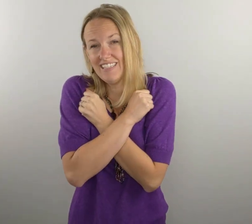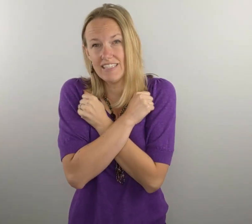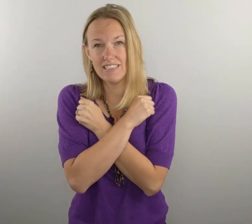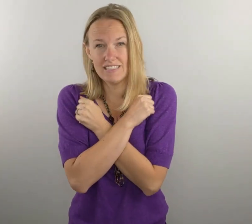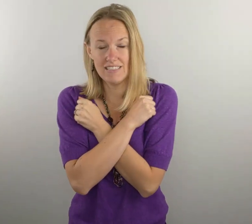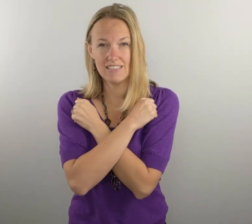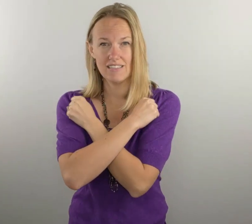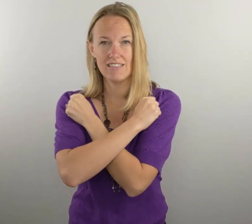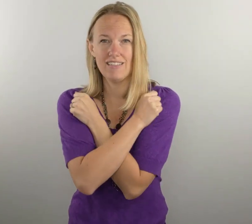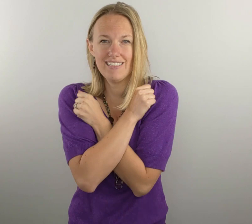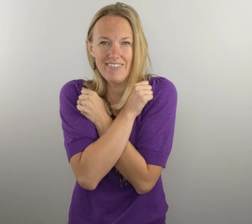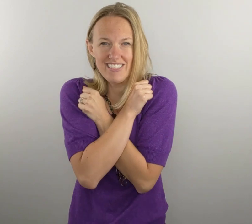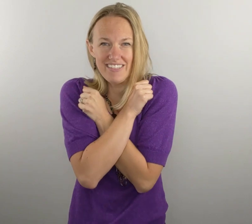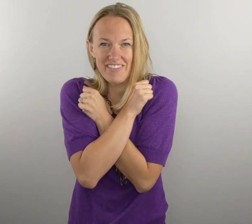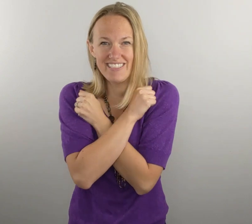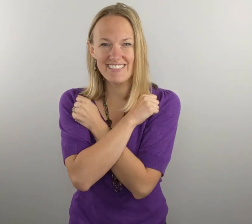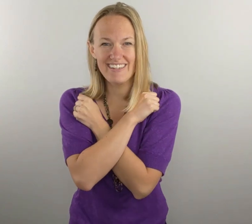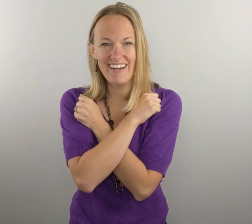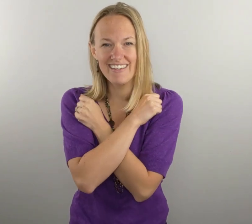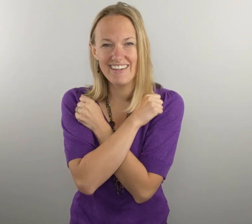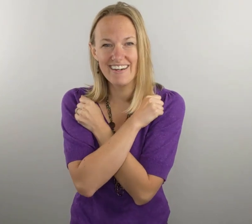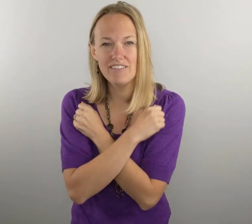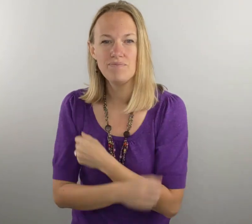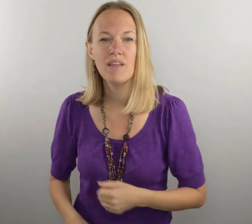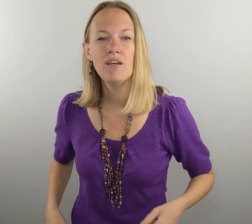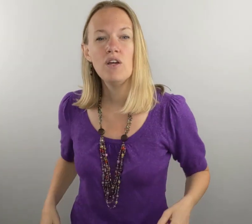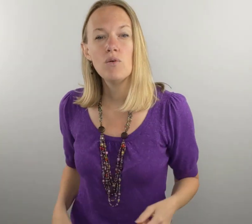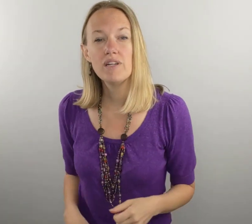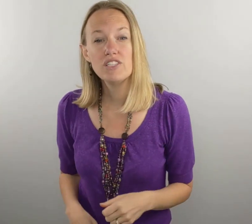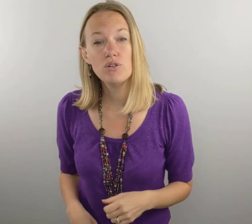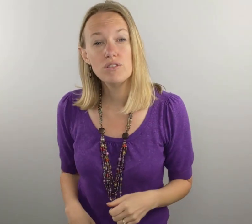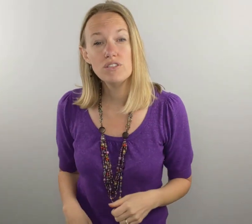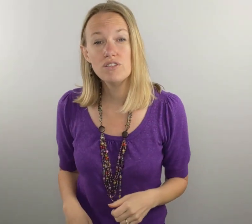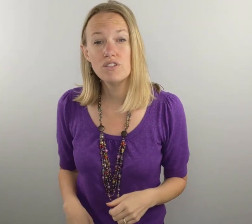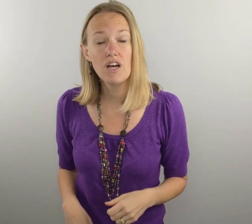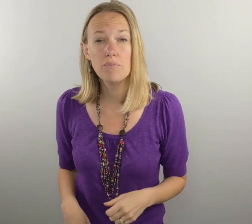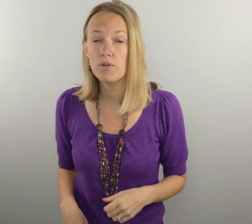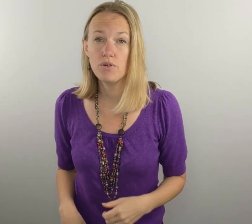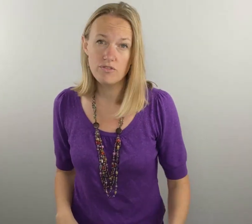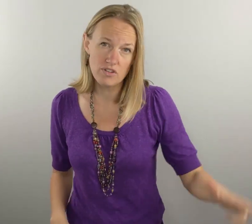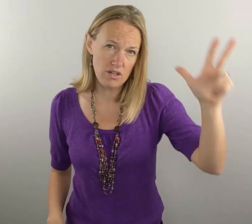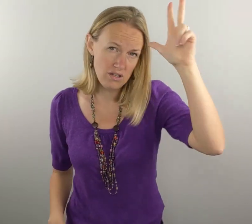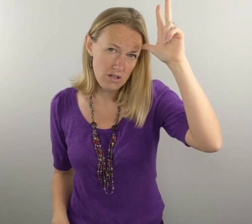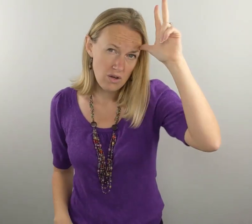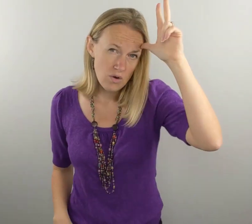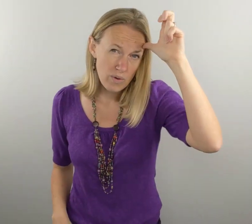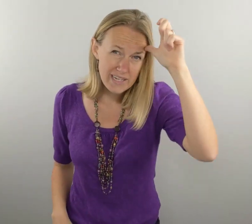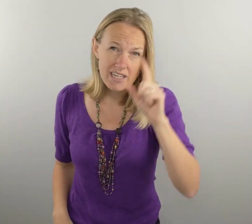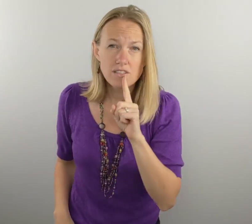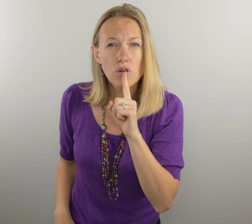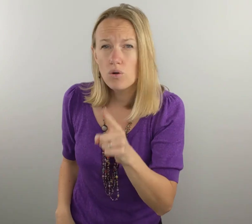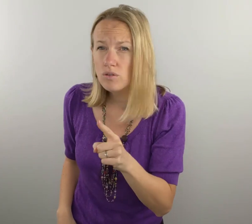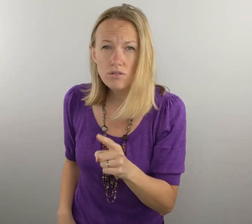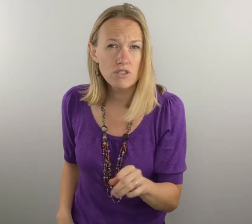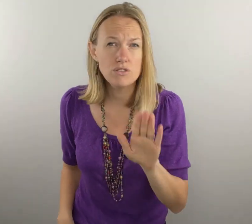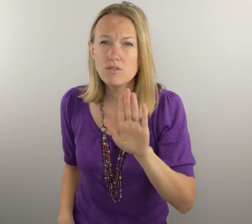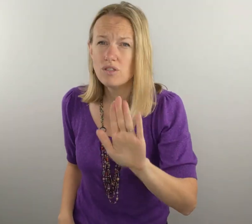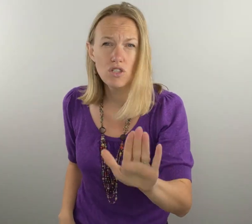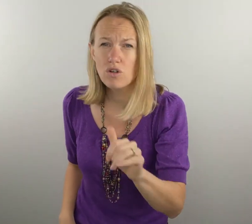okay? Give yourself a nice little hug there. When he told you you're not beautiful, when he told you